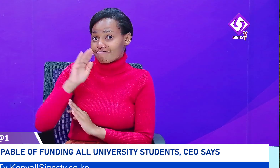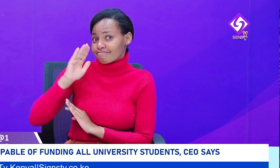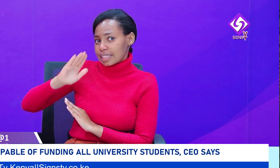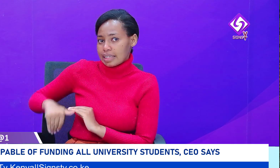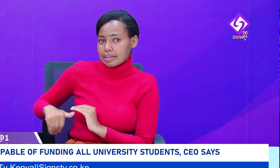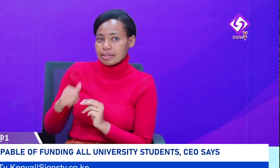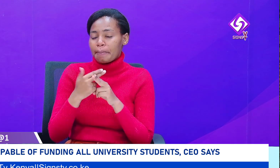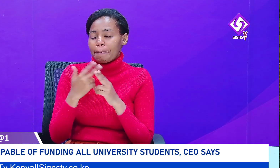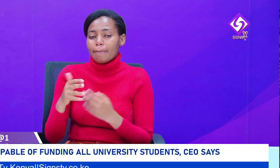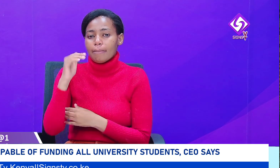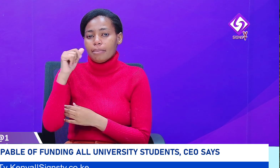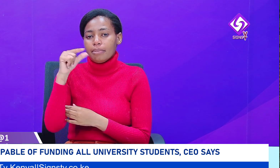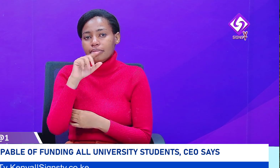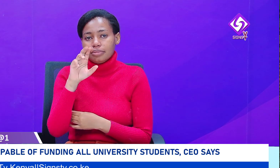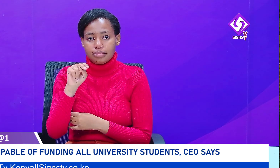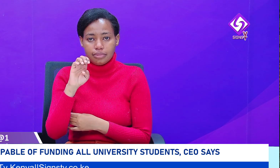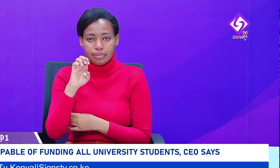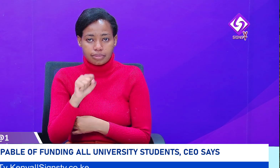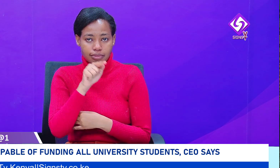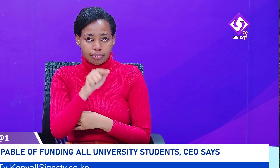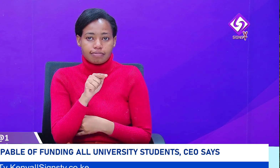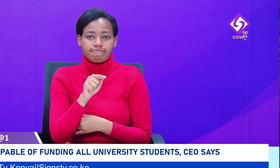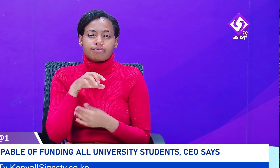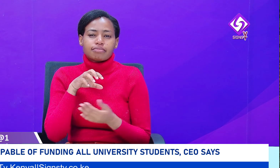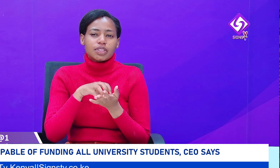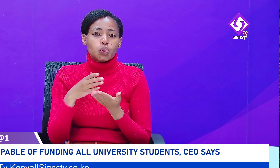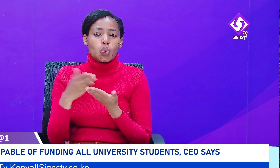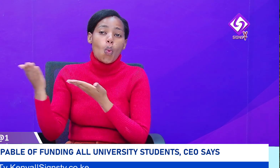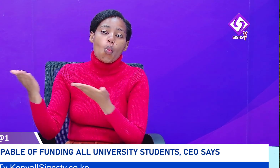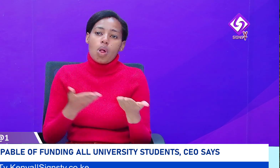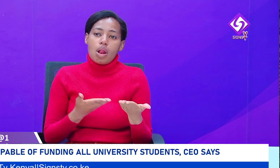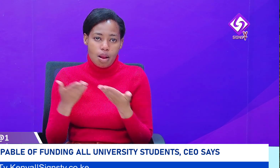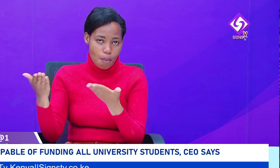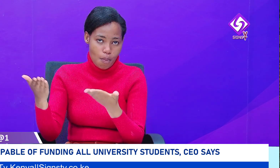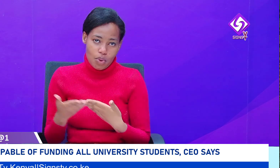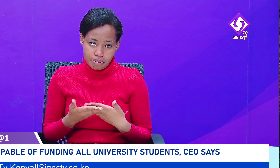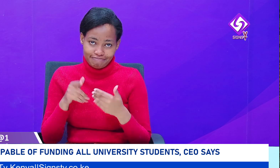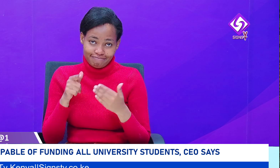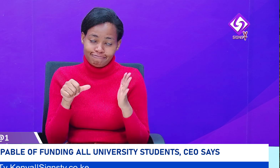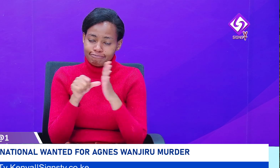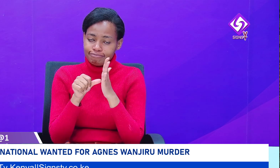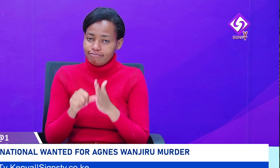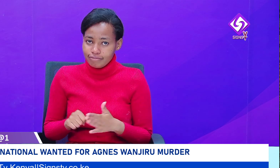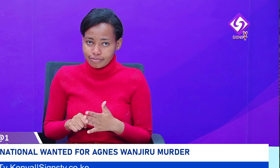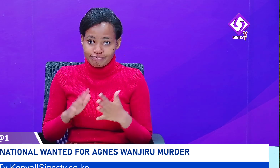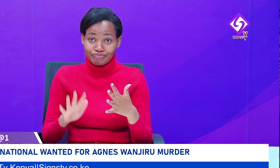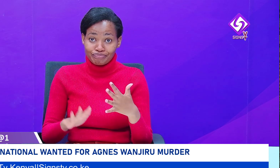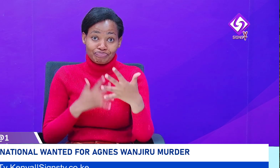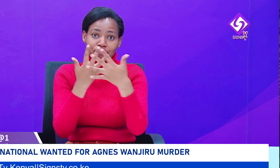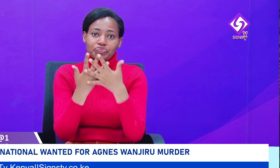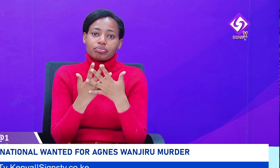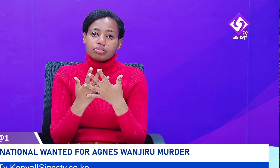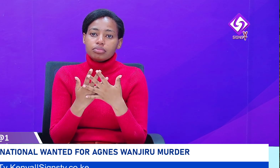On to our other news. The family of the late Agnes Wanjiru has cautiously welcomed the issuance of